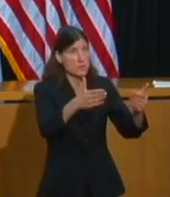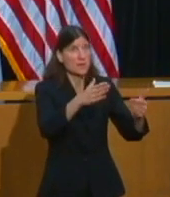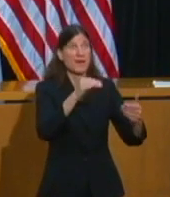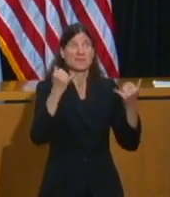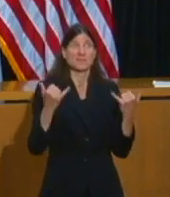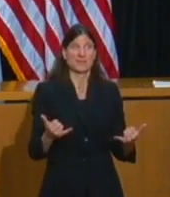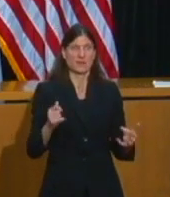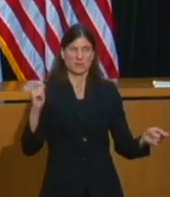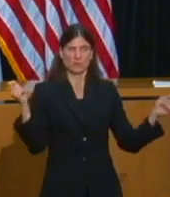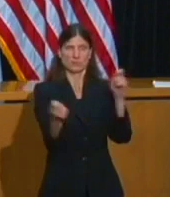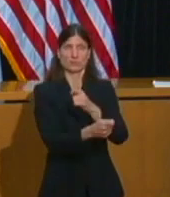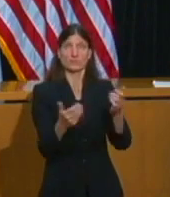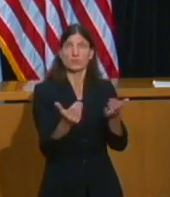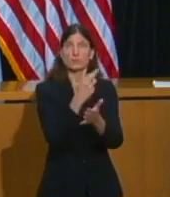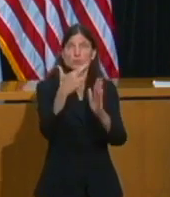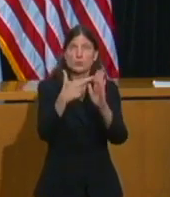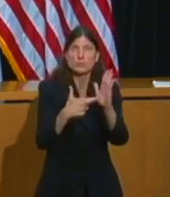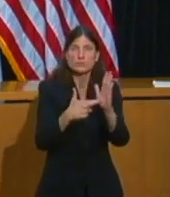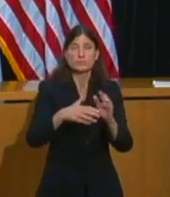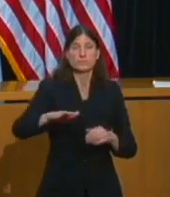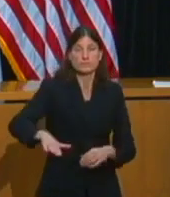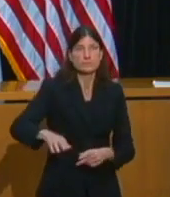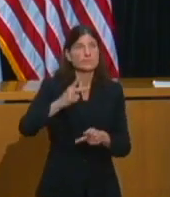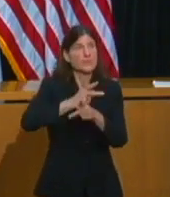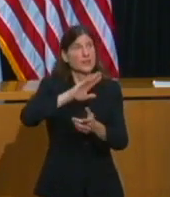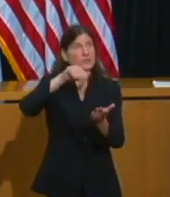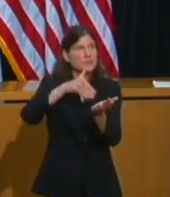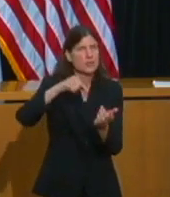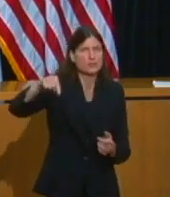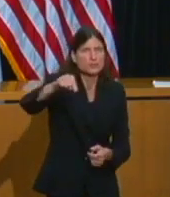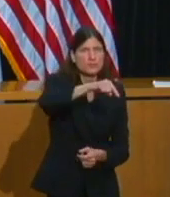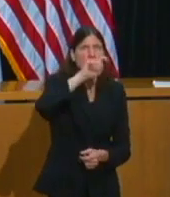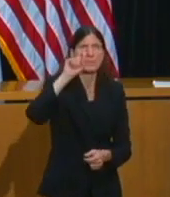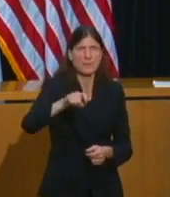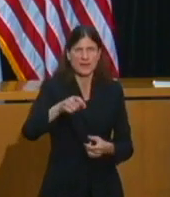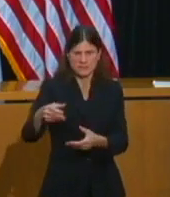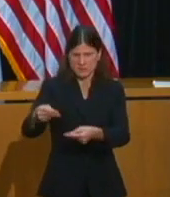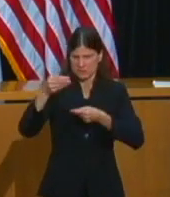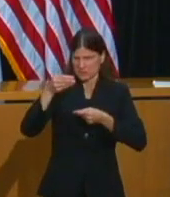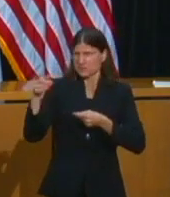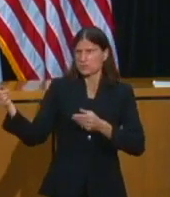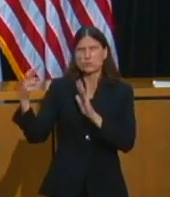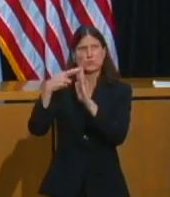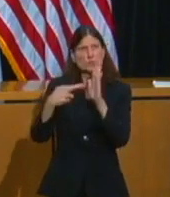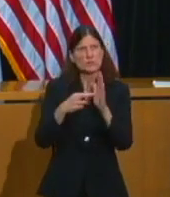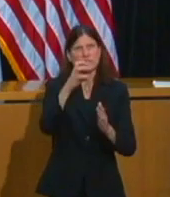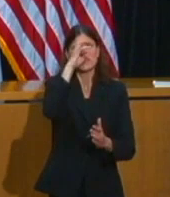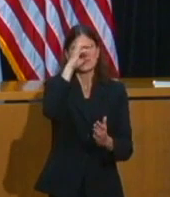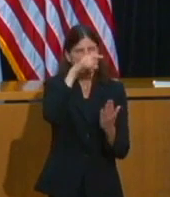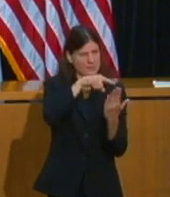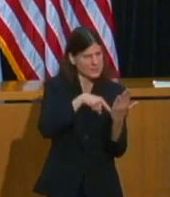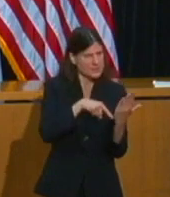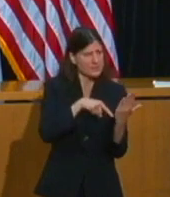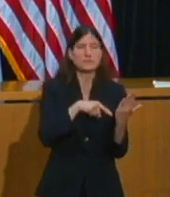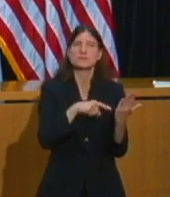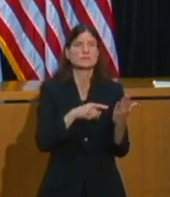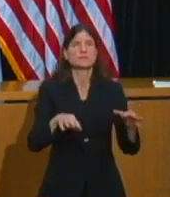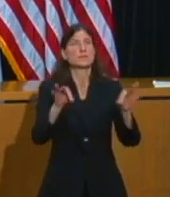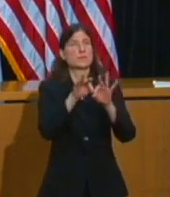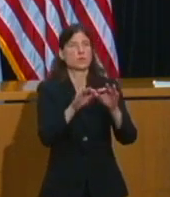advice. The research on the impact of this crisis on children is still evolving, and we are not through it